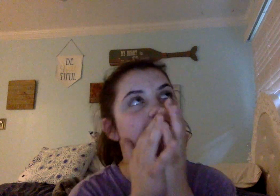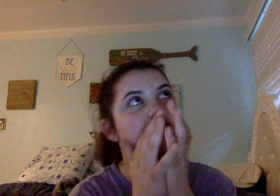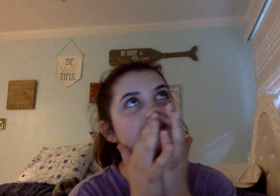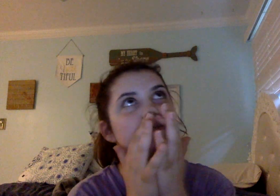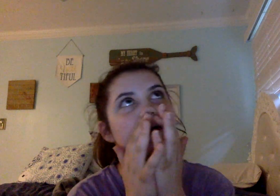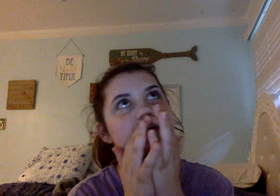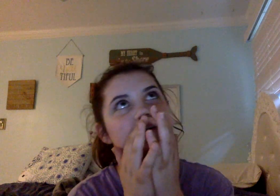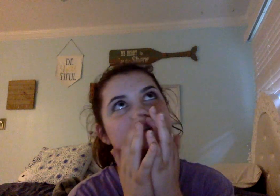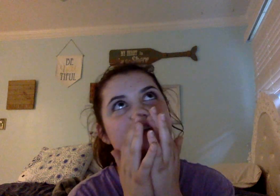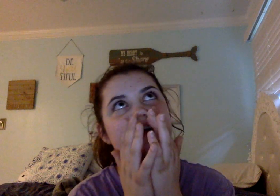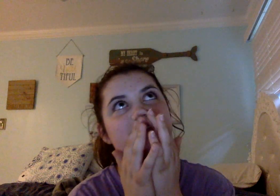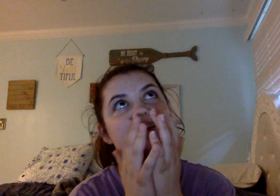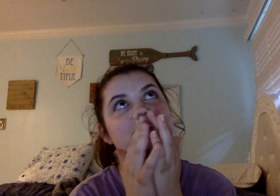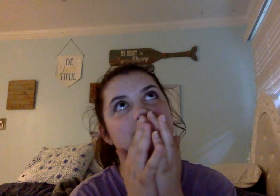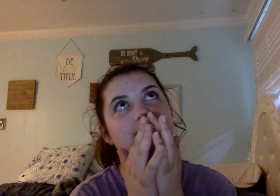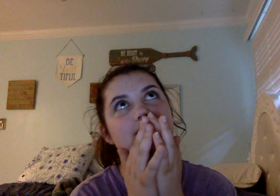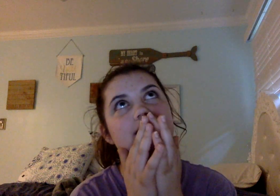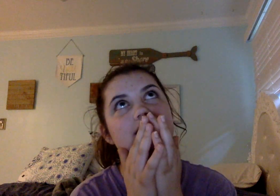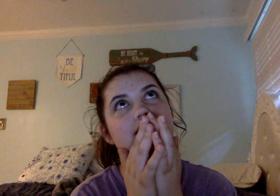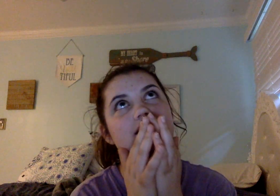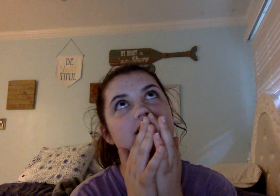there's a way she always says it, and I can't remember.